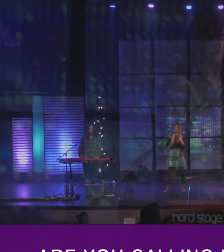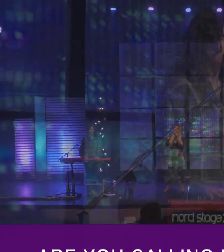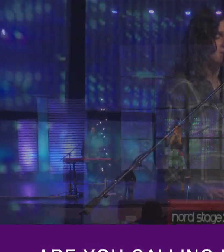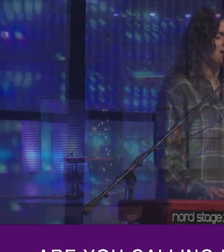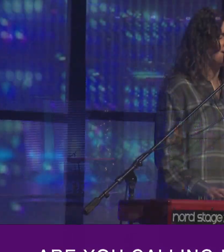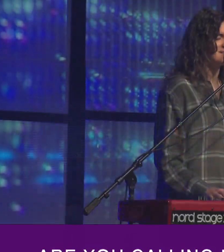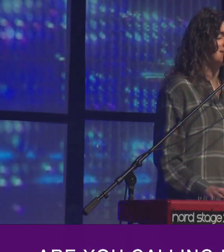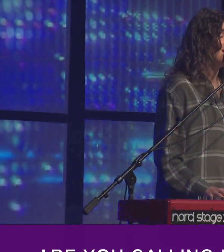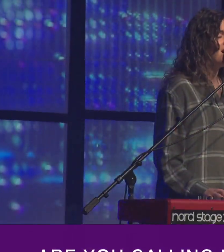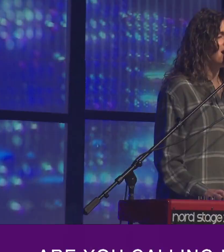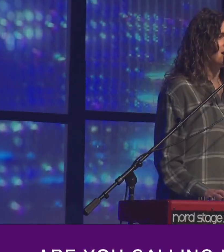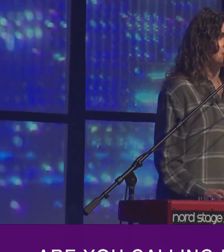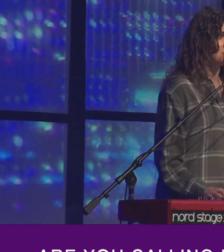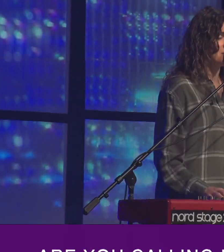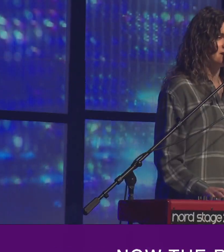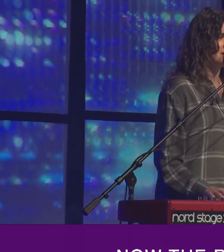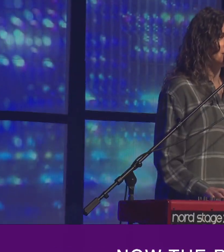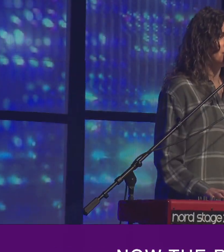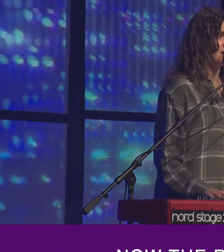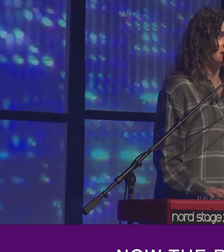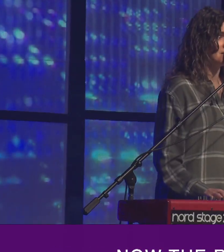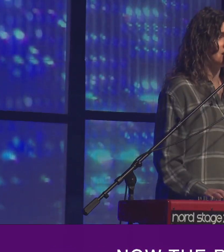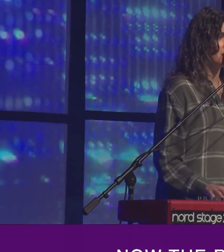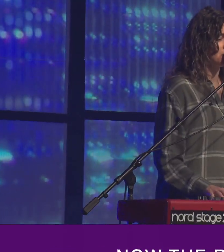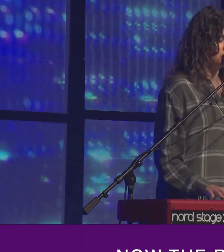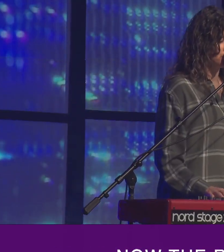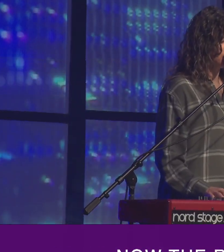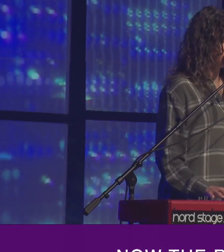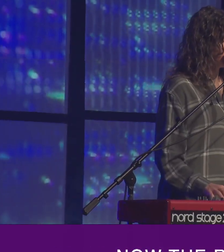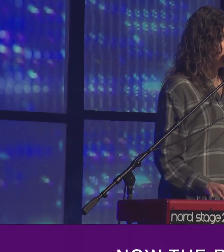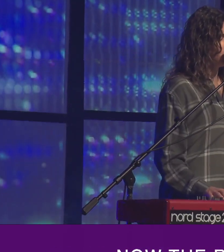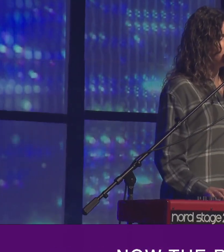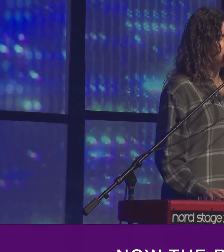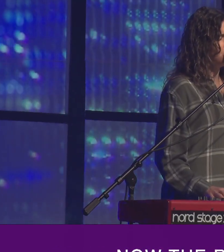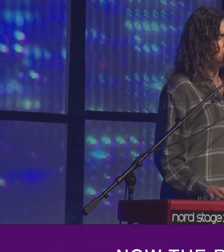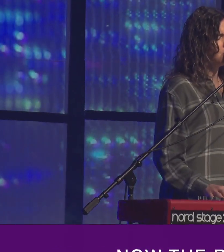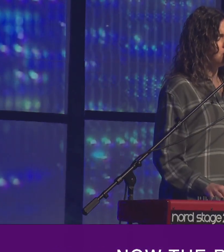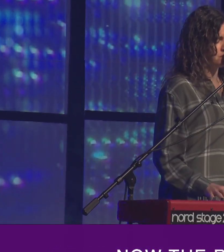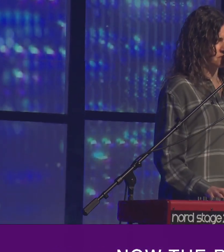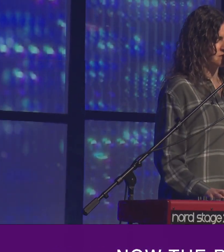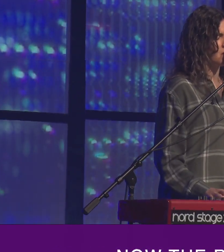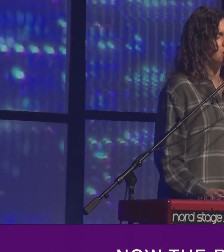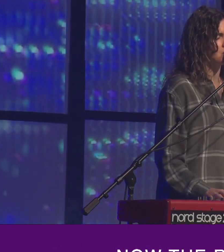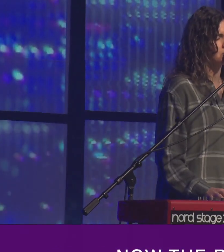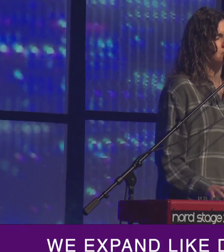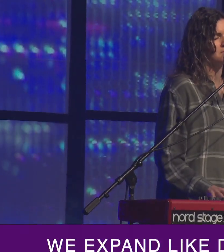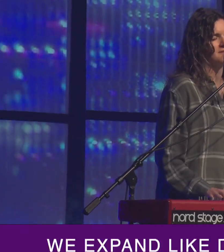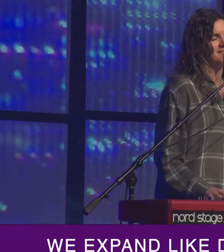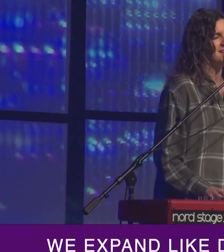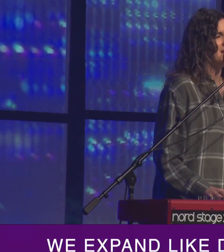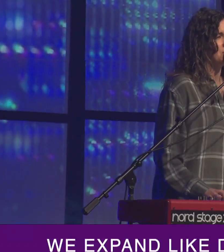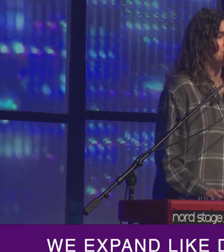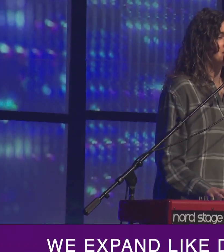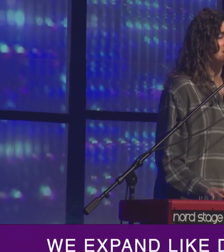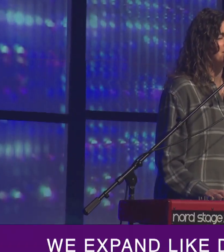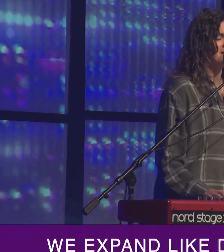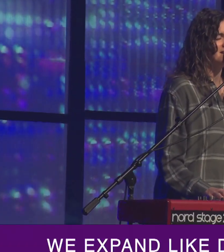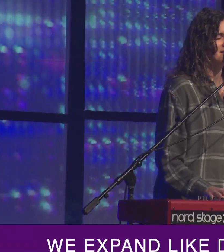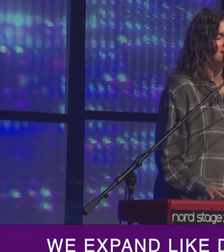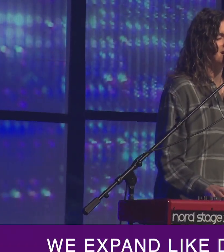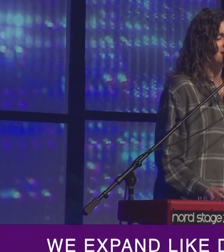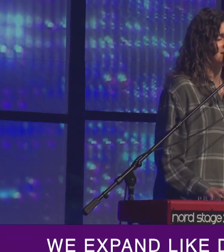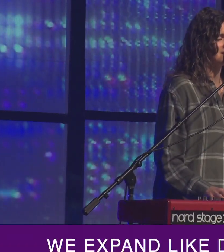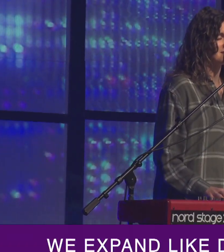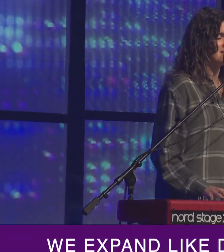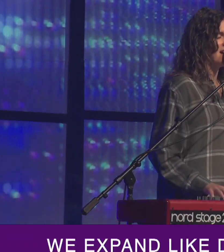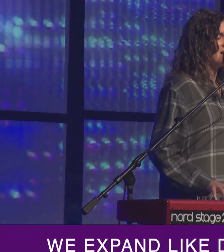out of my mind, out of my mind. Now the roof's off. You